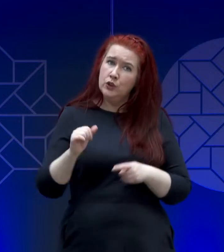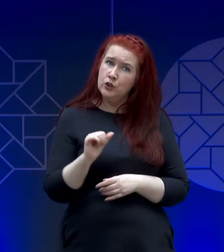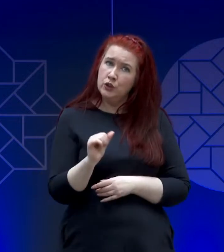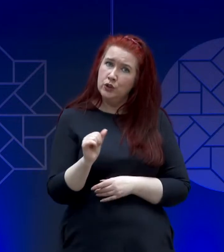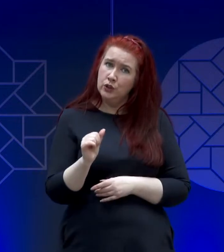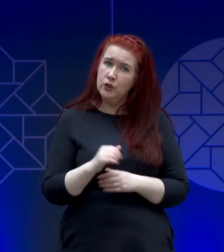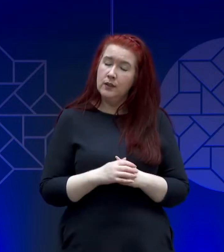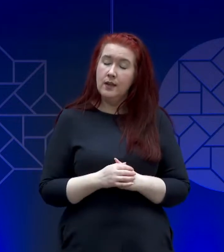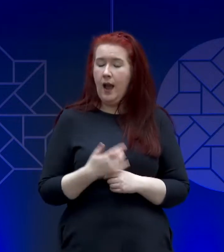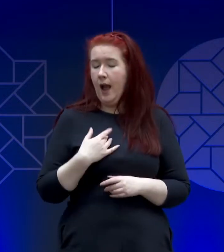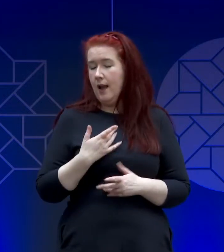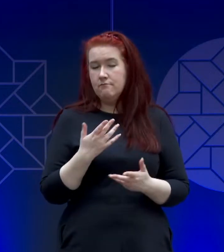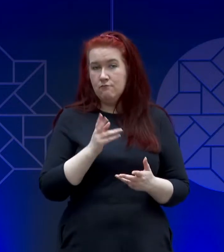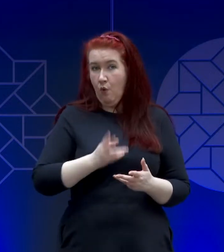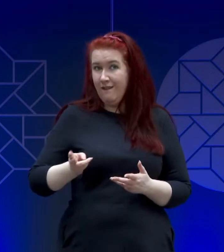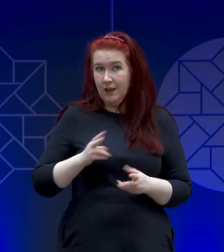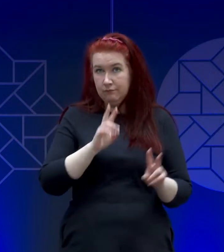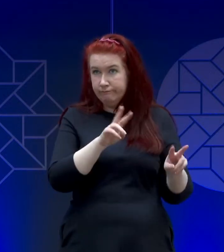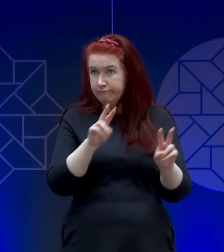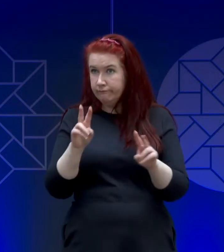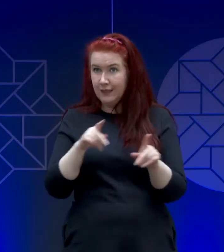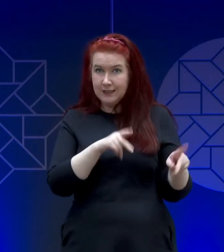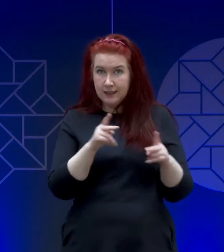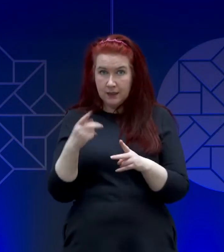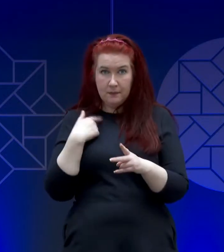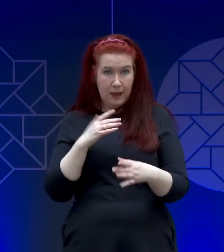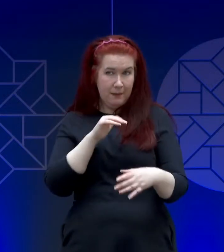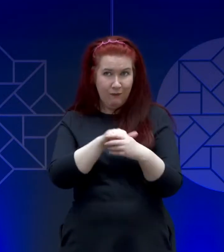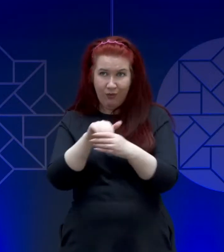time observing the system, engaging with people.